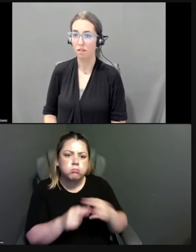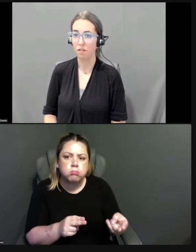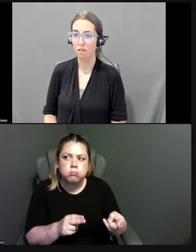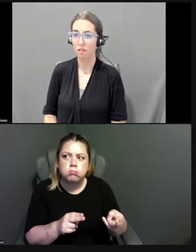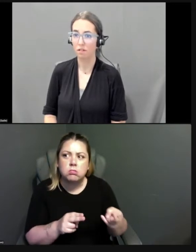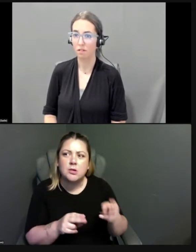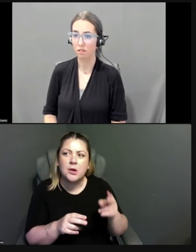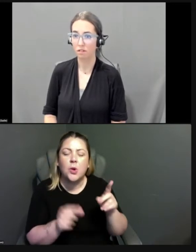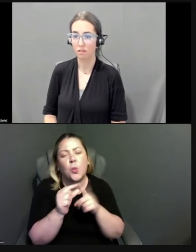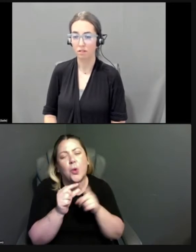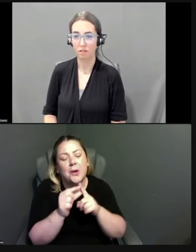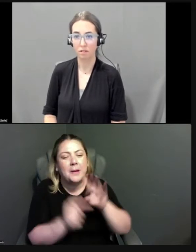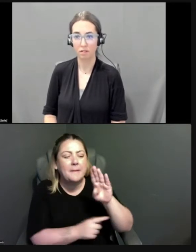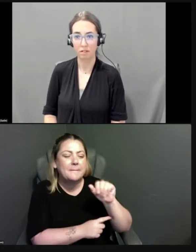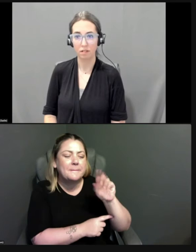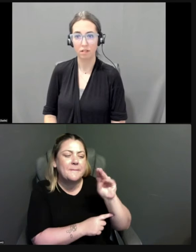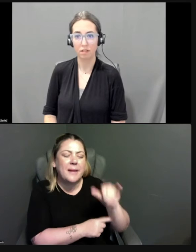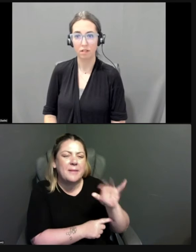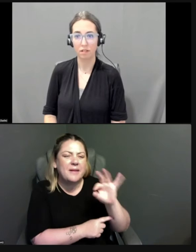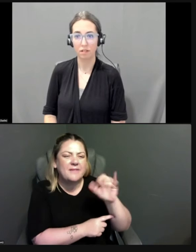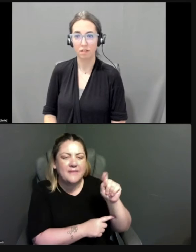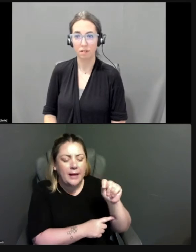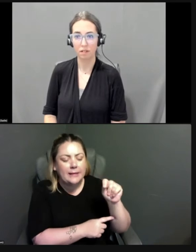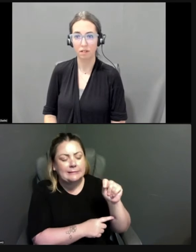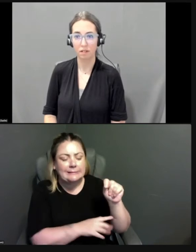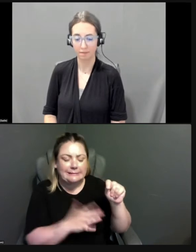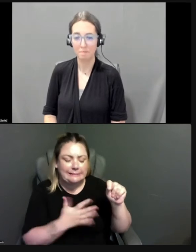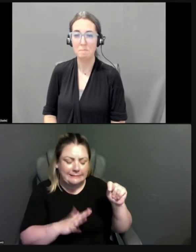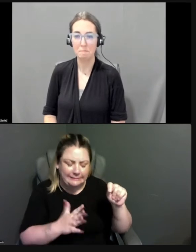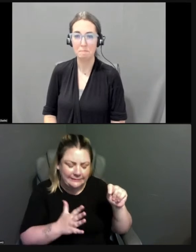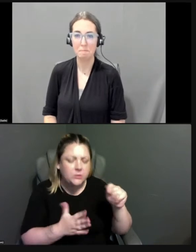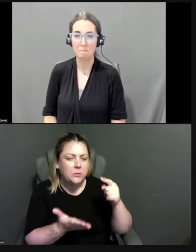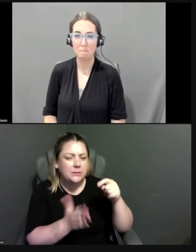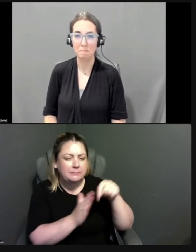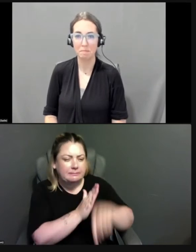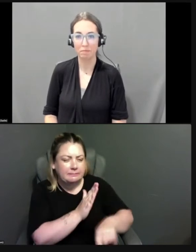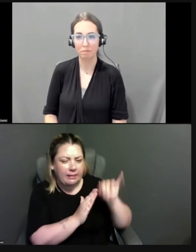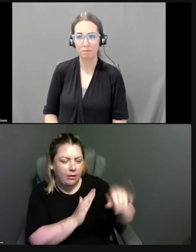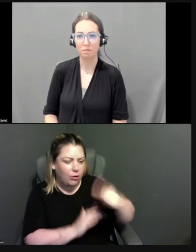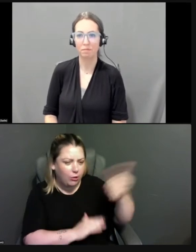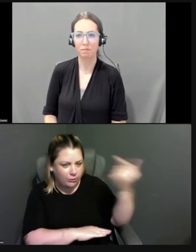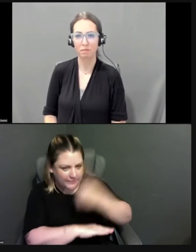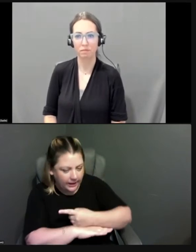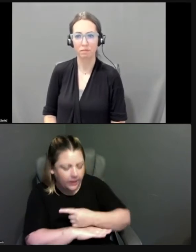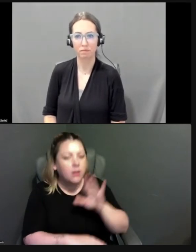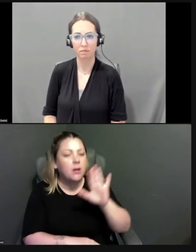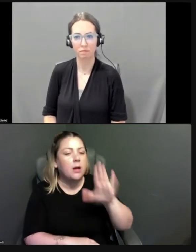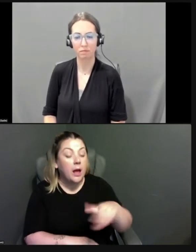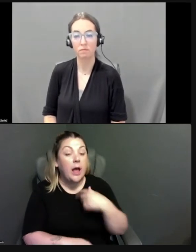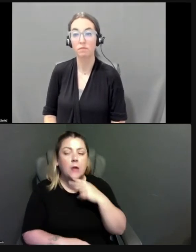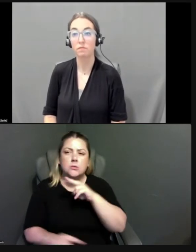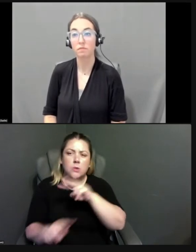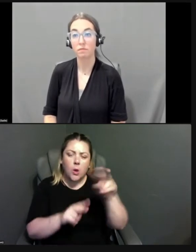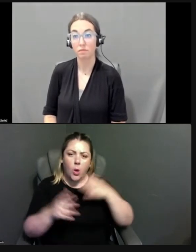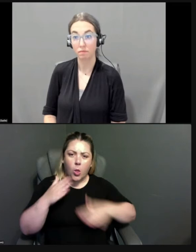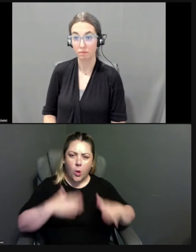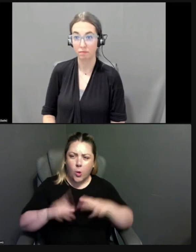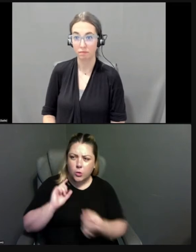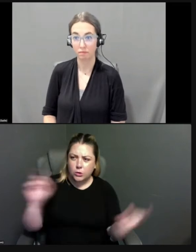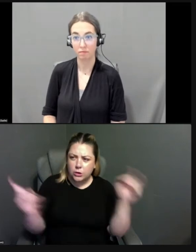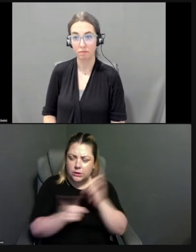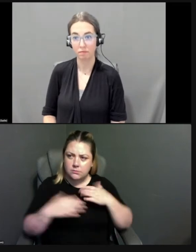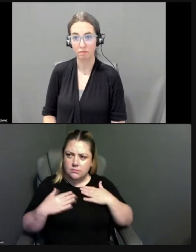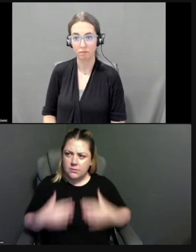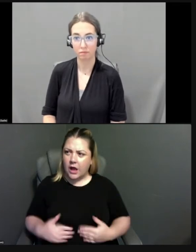less soft and caring about stuff like clothes and all of that. And I still